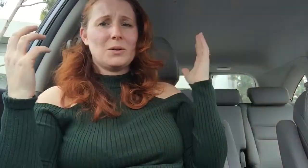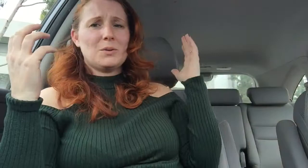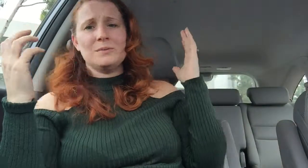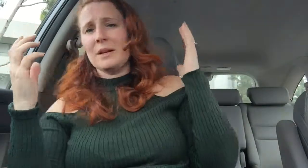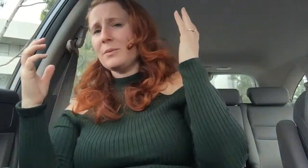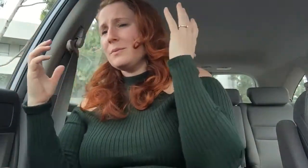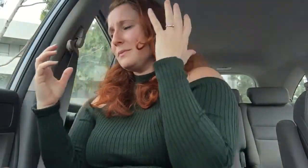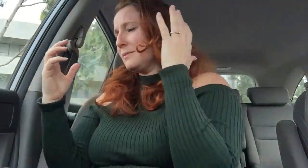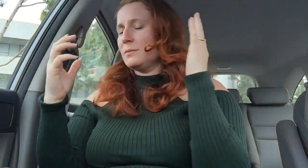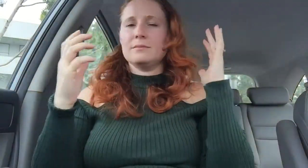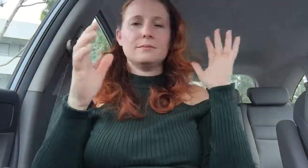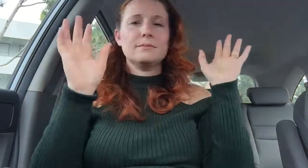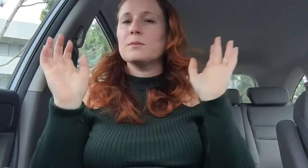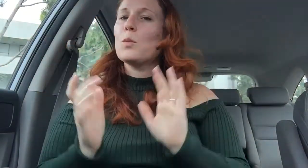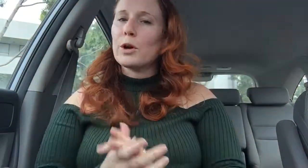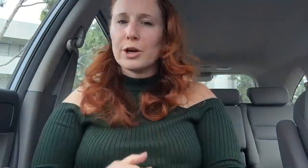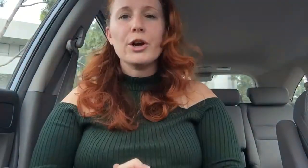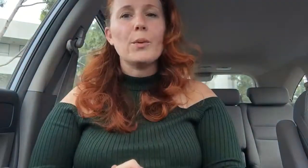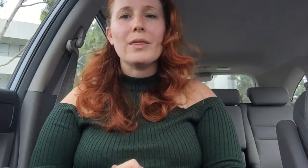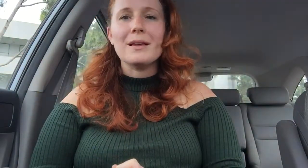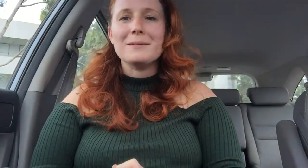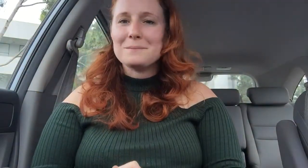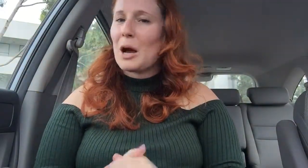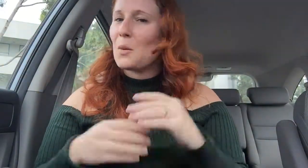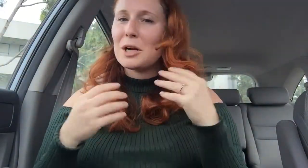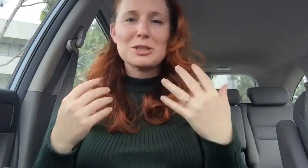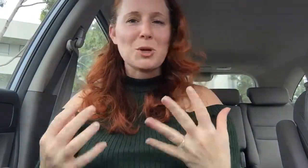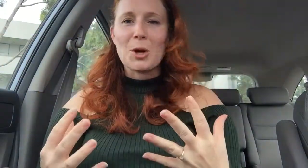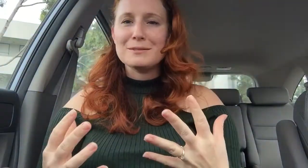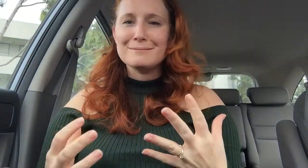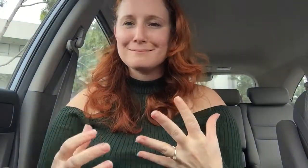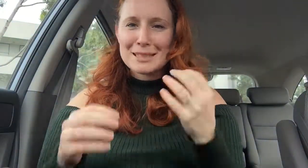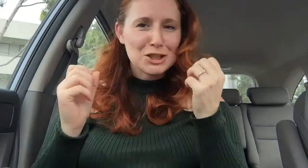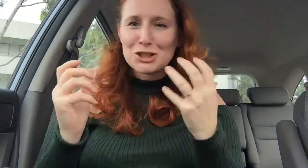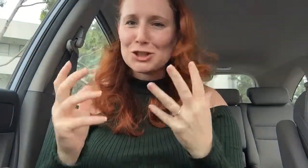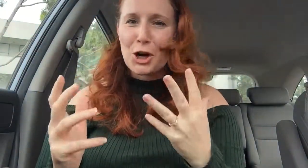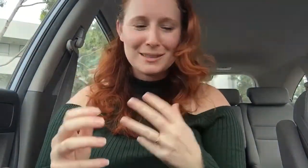so we're gonna go with it. I wanna start. Let's just start.